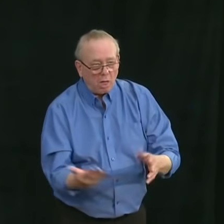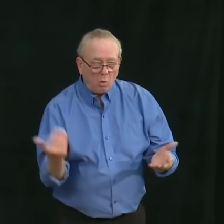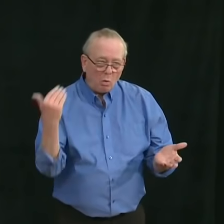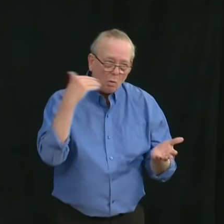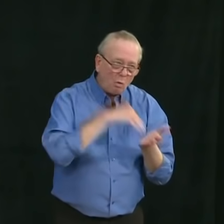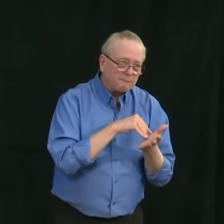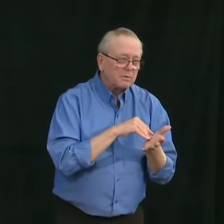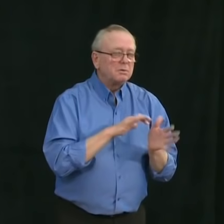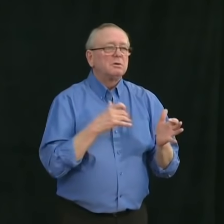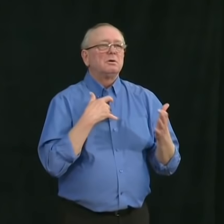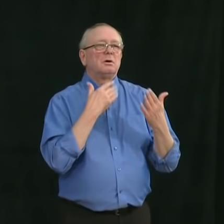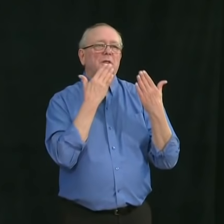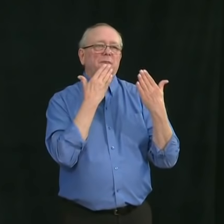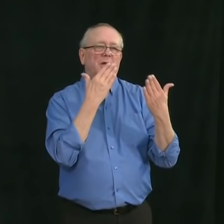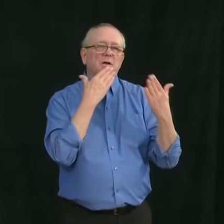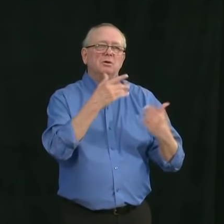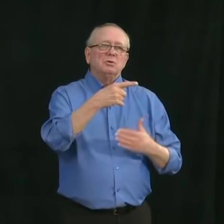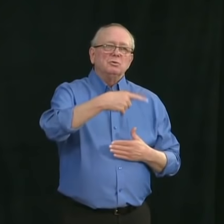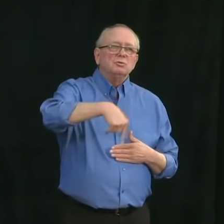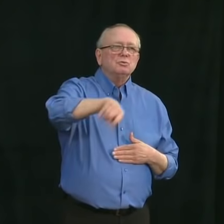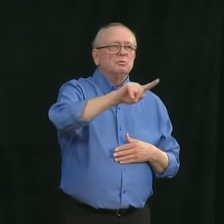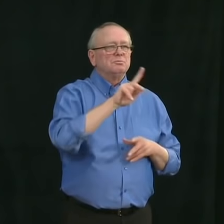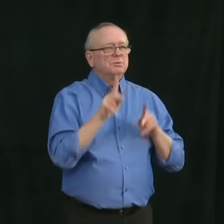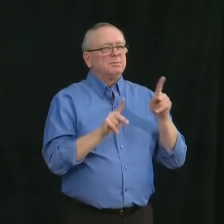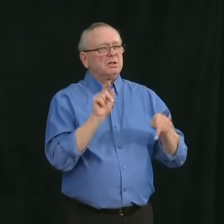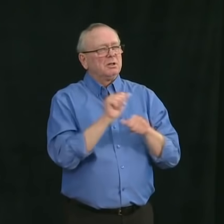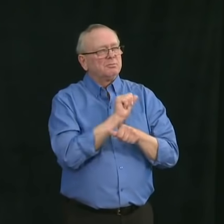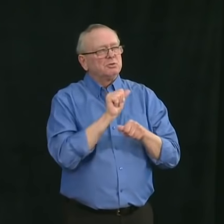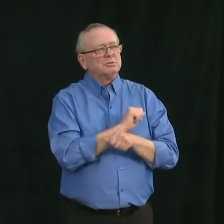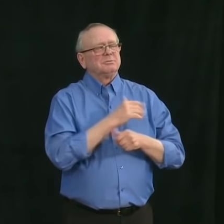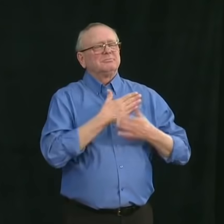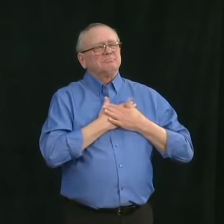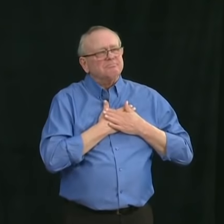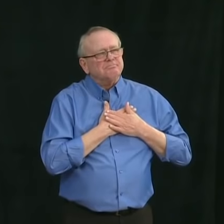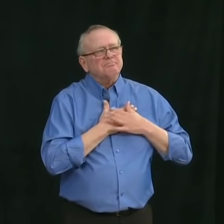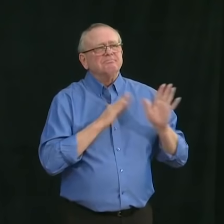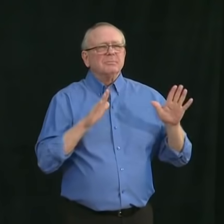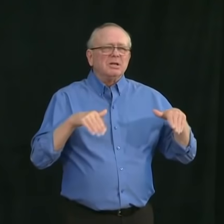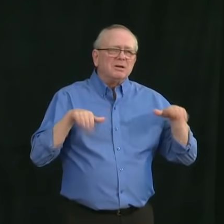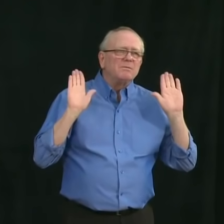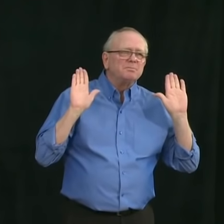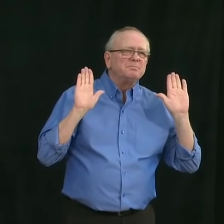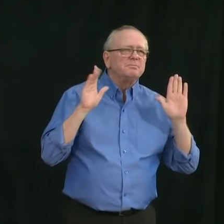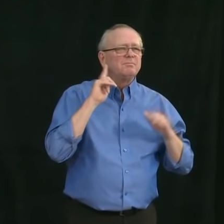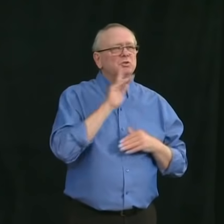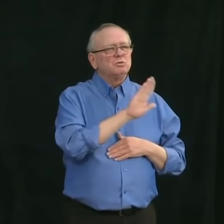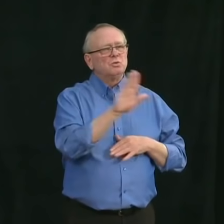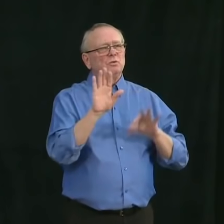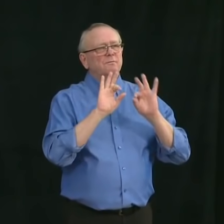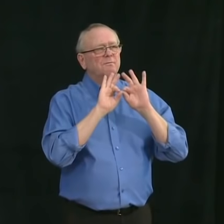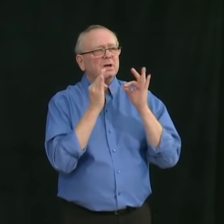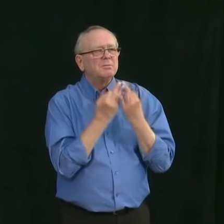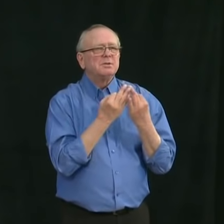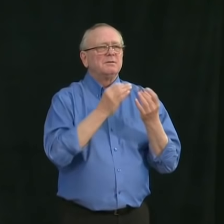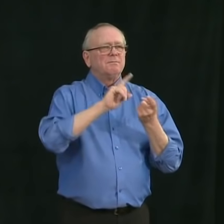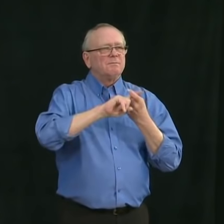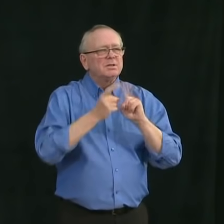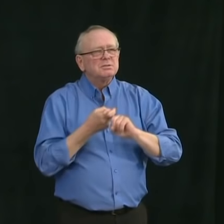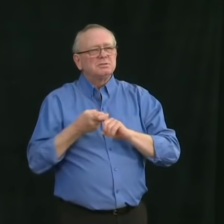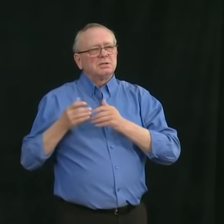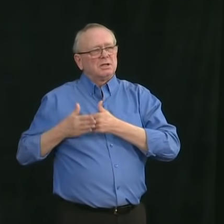loved ones, neighbors, co-workers, and fellow citizens stay safe. I know Albertans are tired of staying